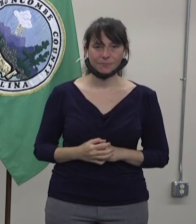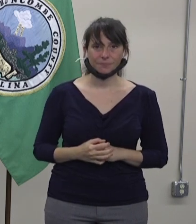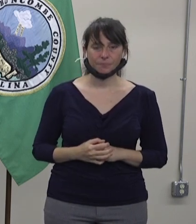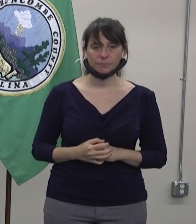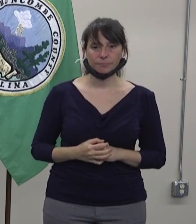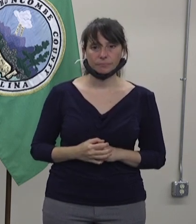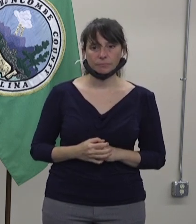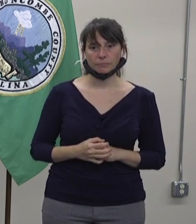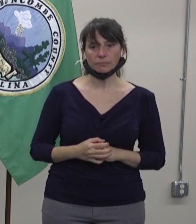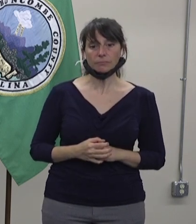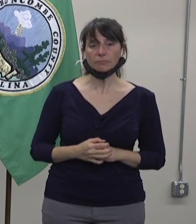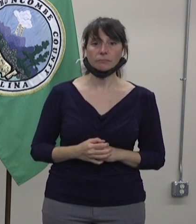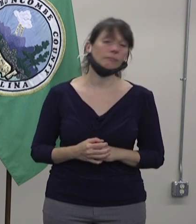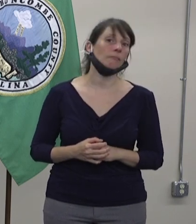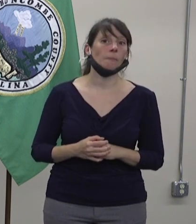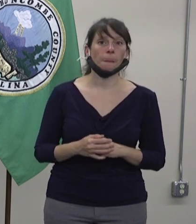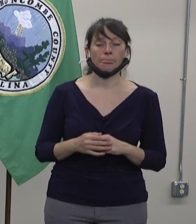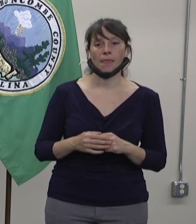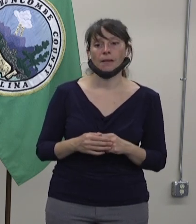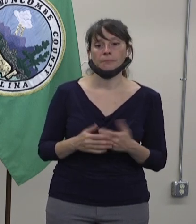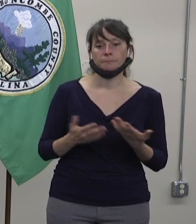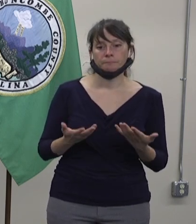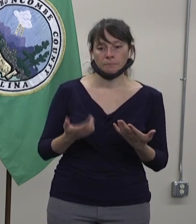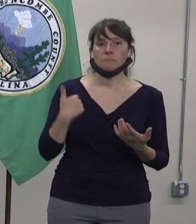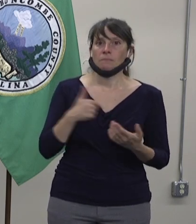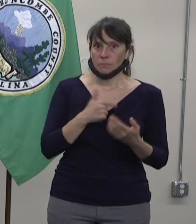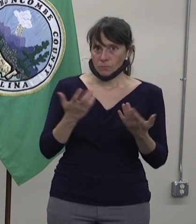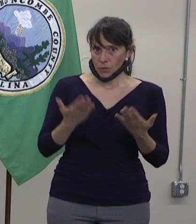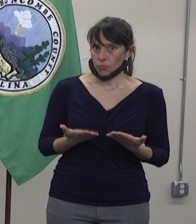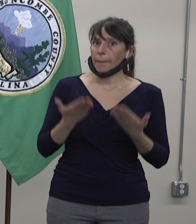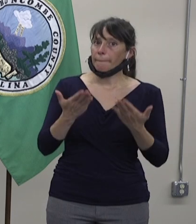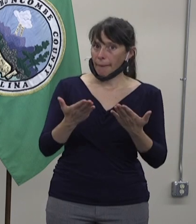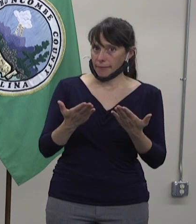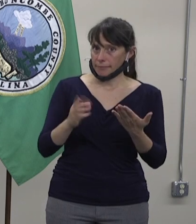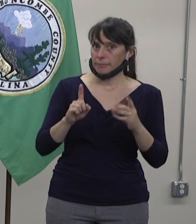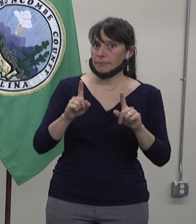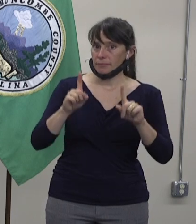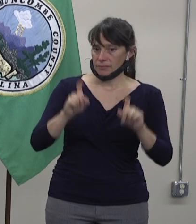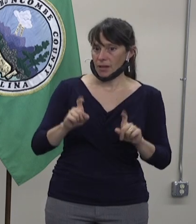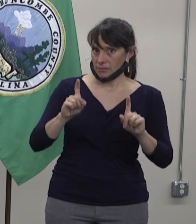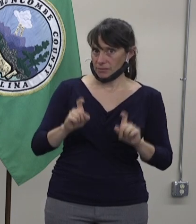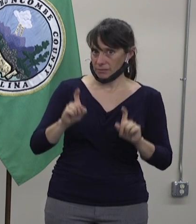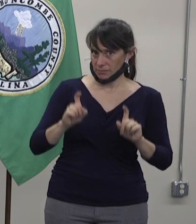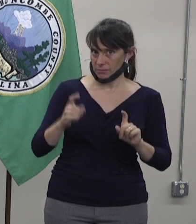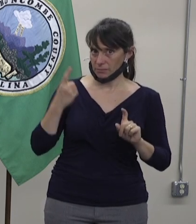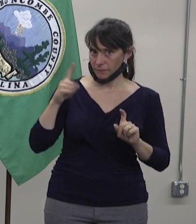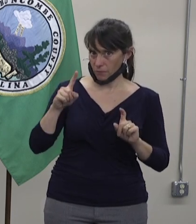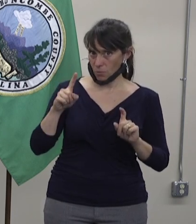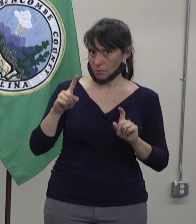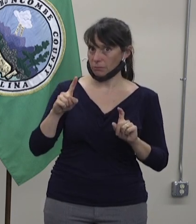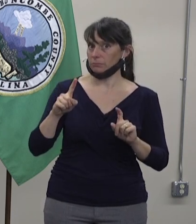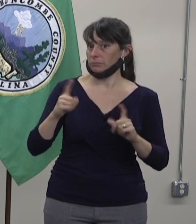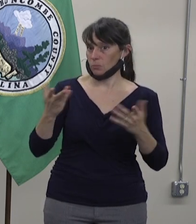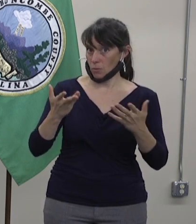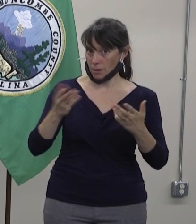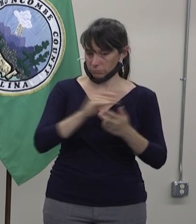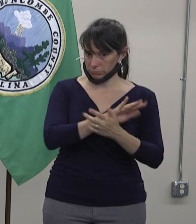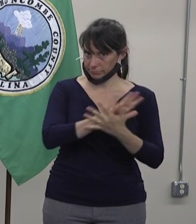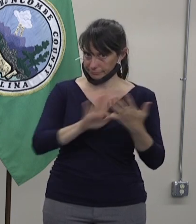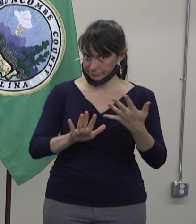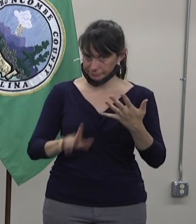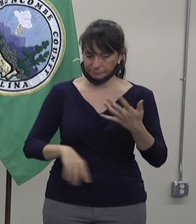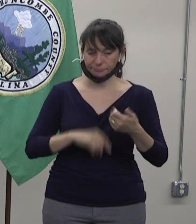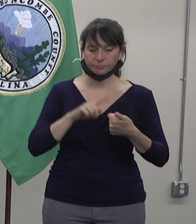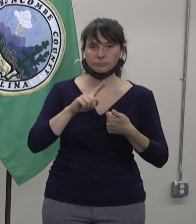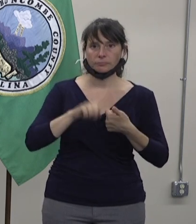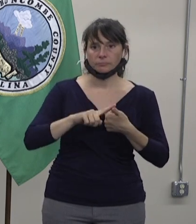If you meet any of the following criteria, we are still recommending that you get tested for COVID-19. If you have symptoms,